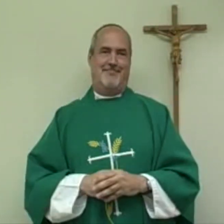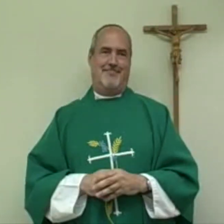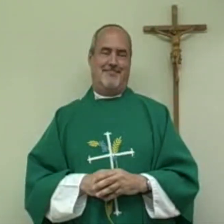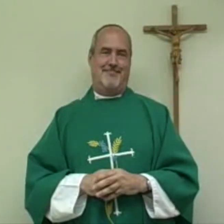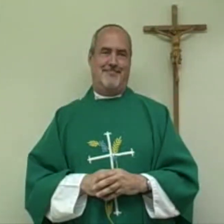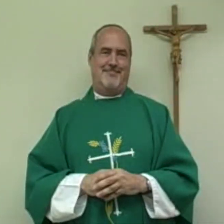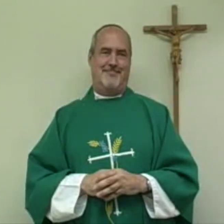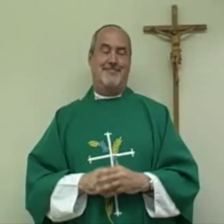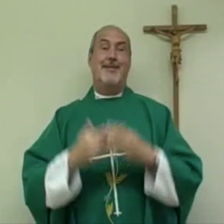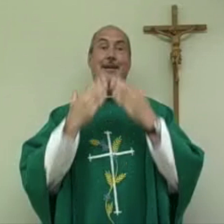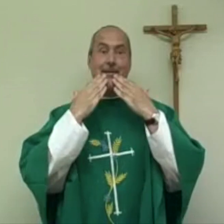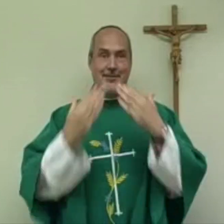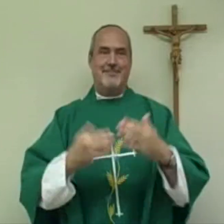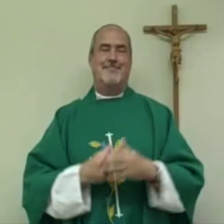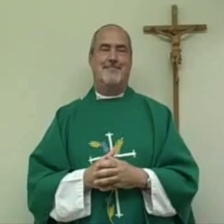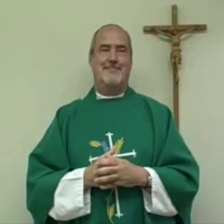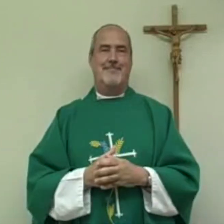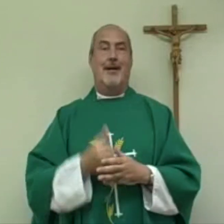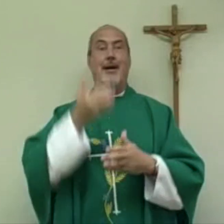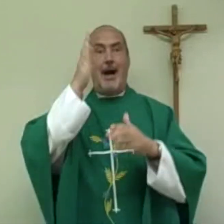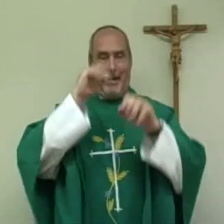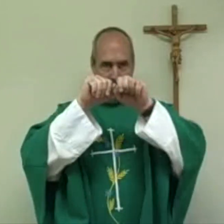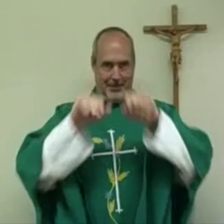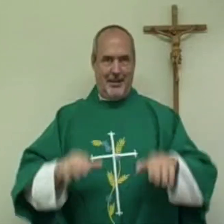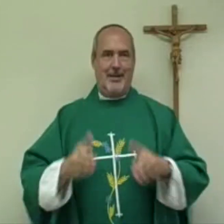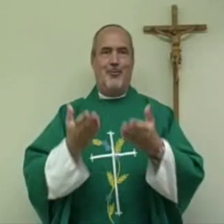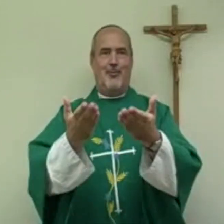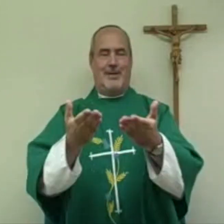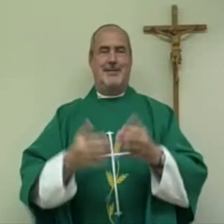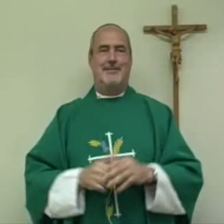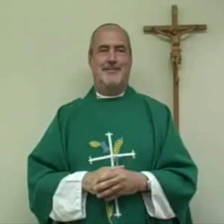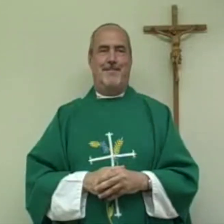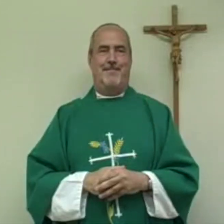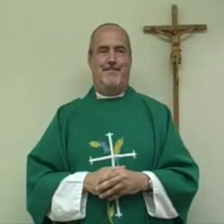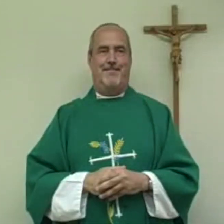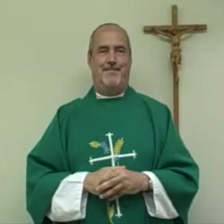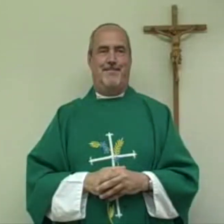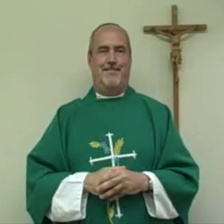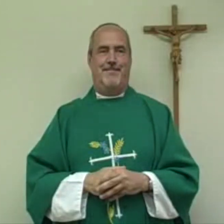we will be one of his followers. Thank you, and God bless.